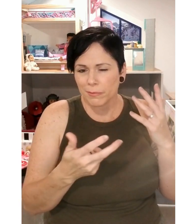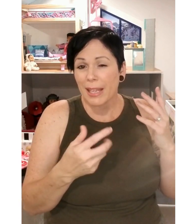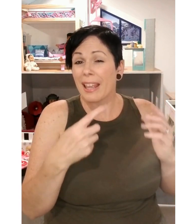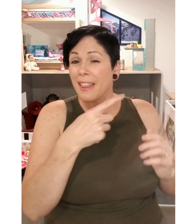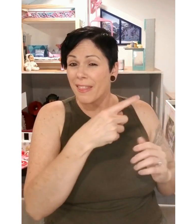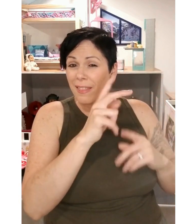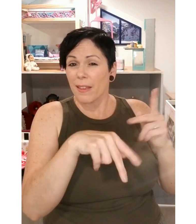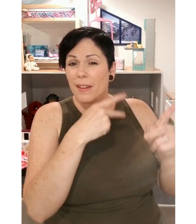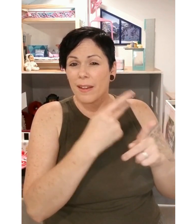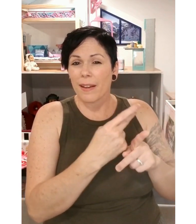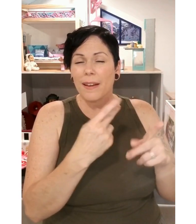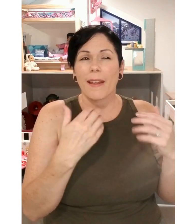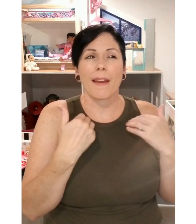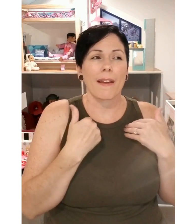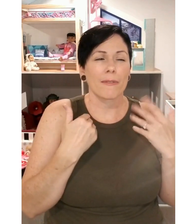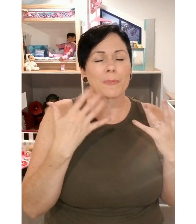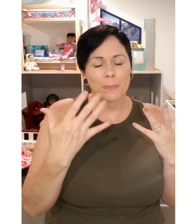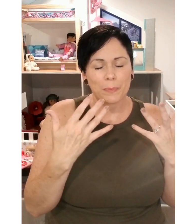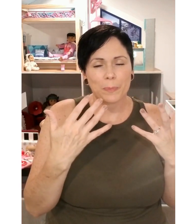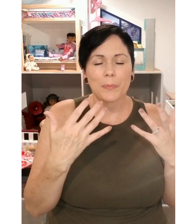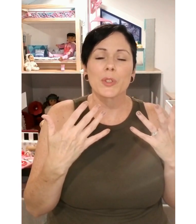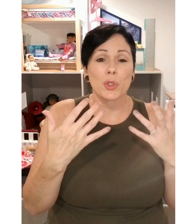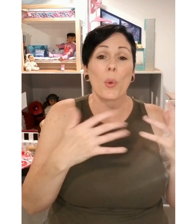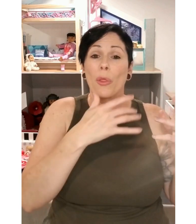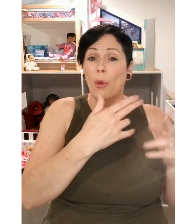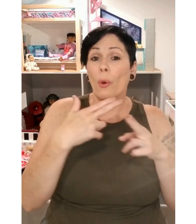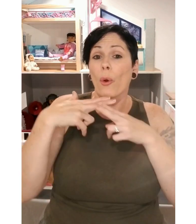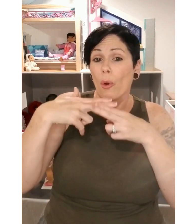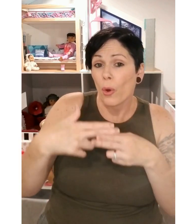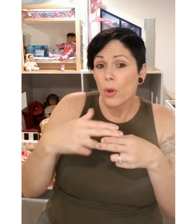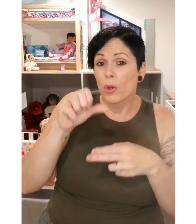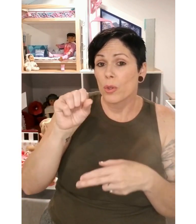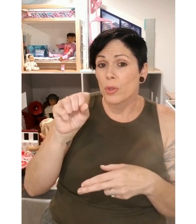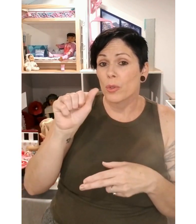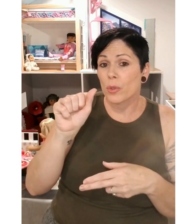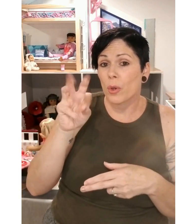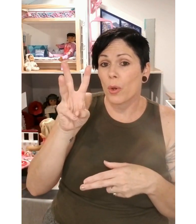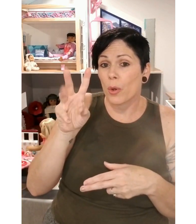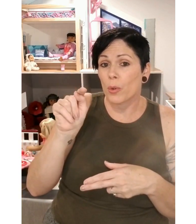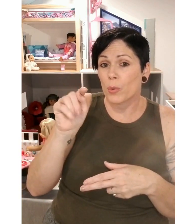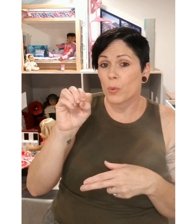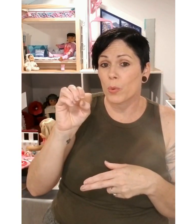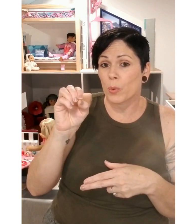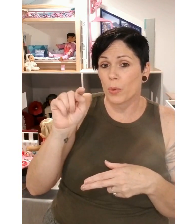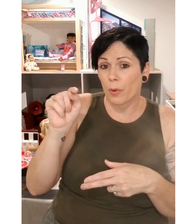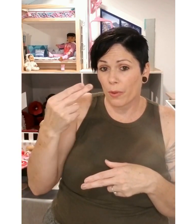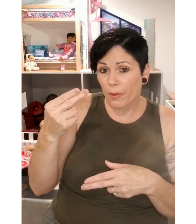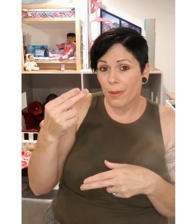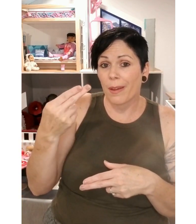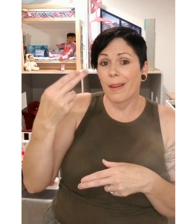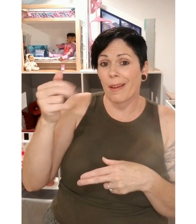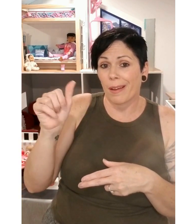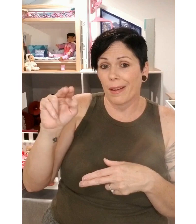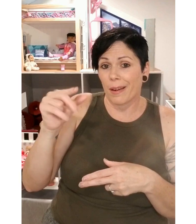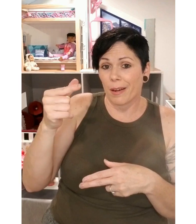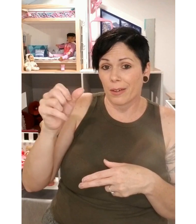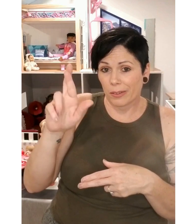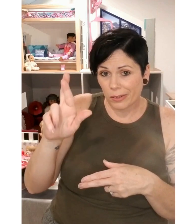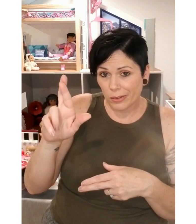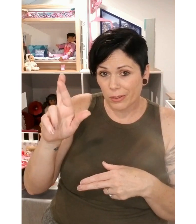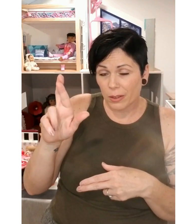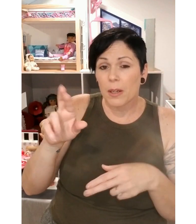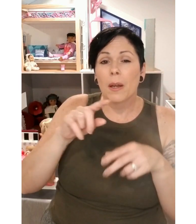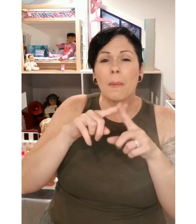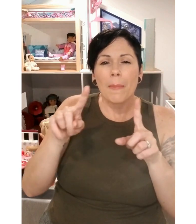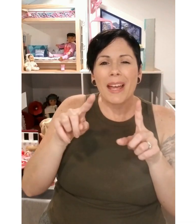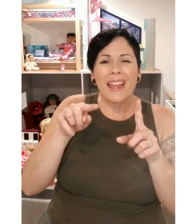that they have the teeth of the sawtooth hanger thing, but it says push in on the packaging. So you